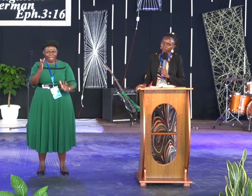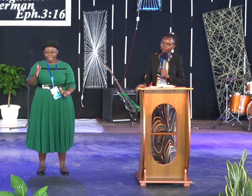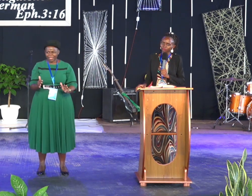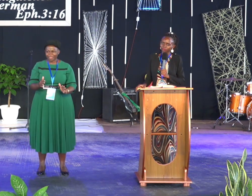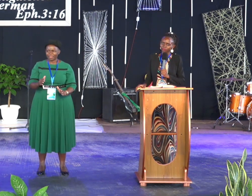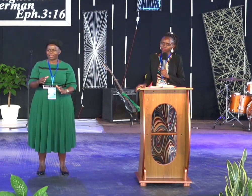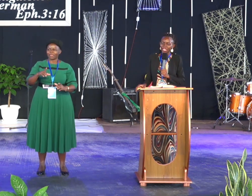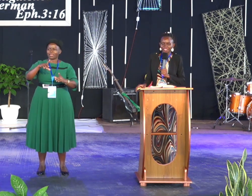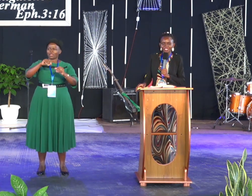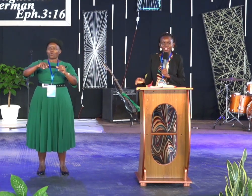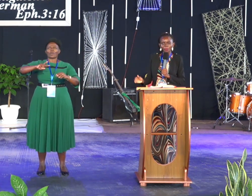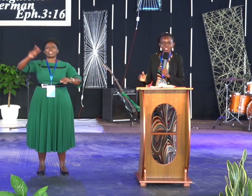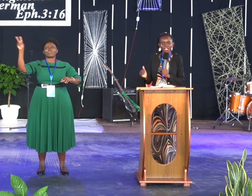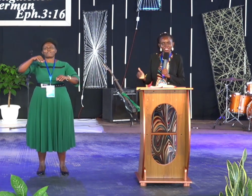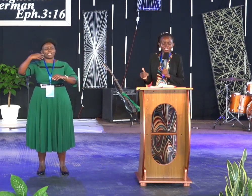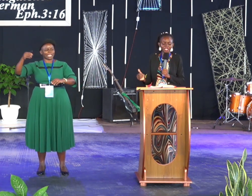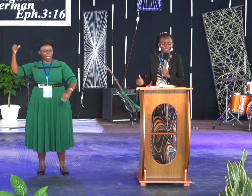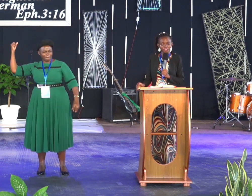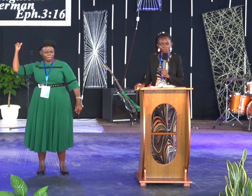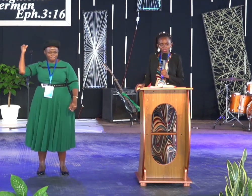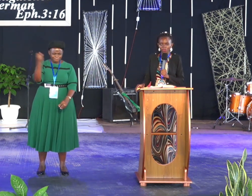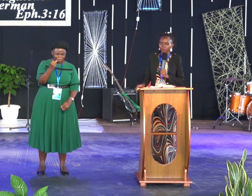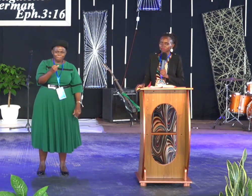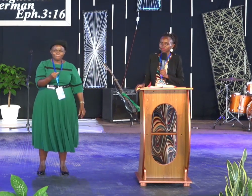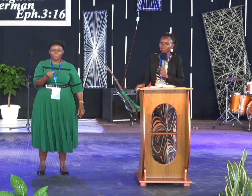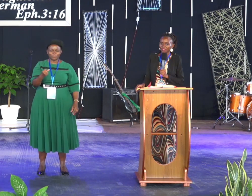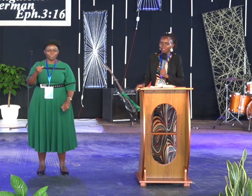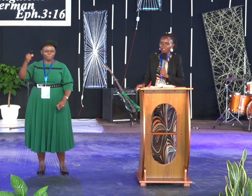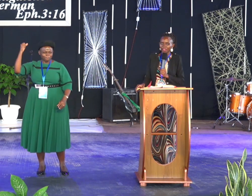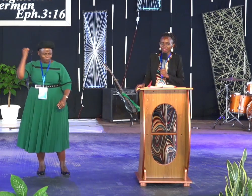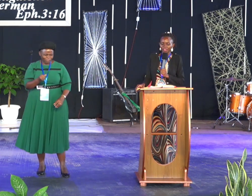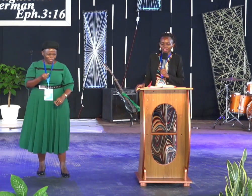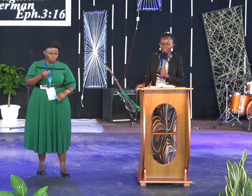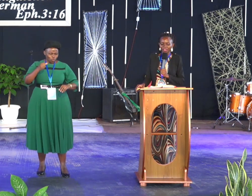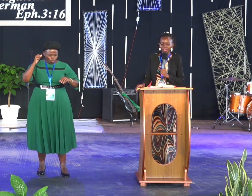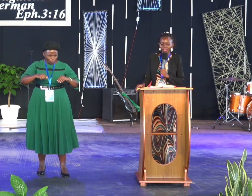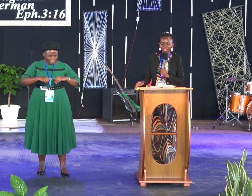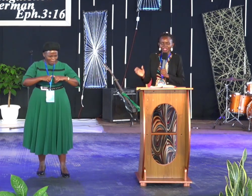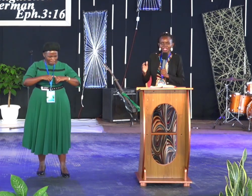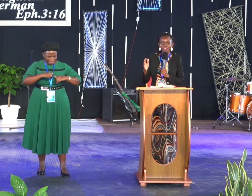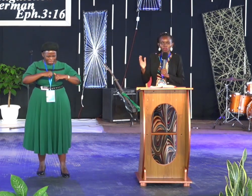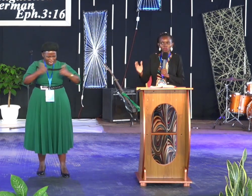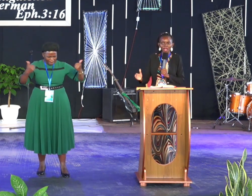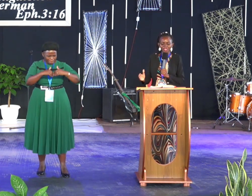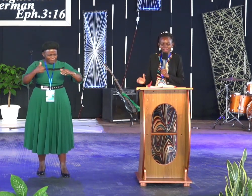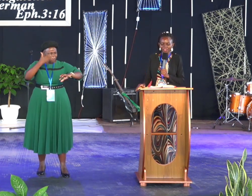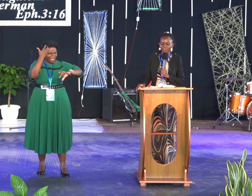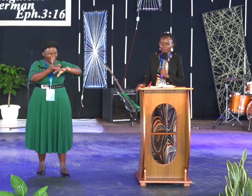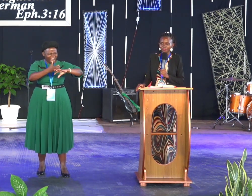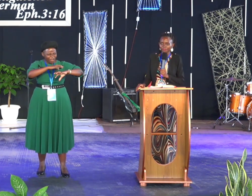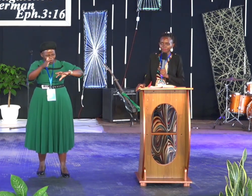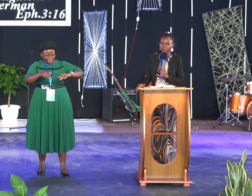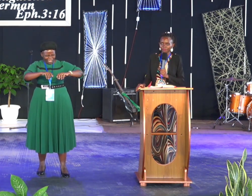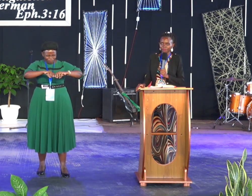word like a hammer? Tekigambo kyange tekiringa nyondo. That breaks the rock in pieces. Eyasoluwazi.